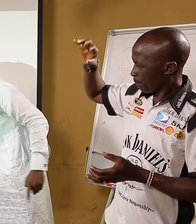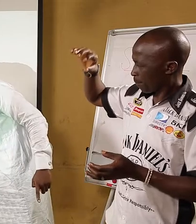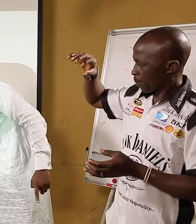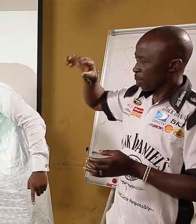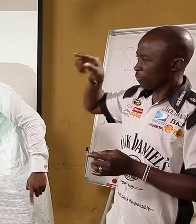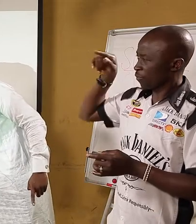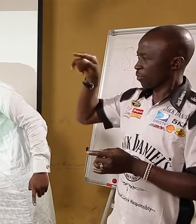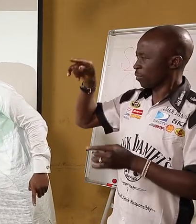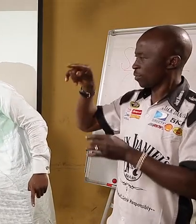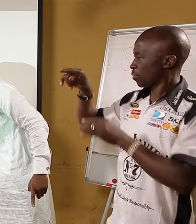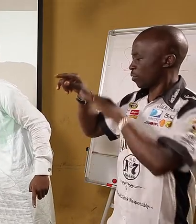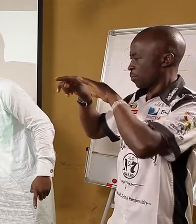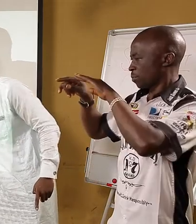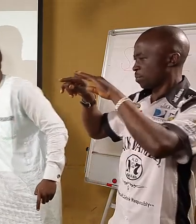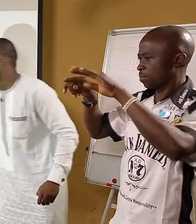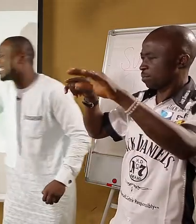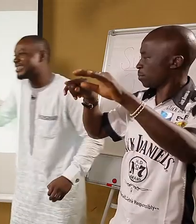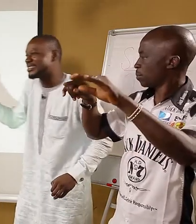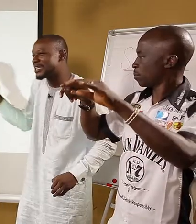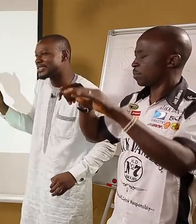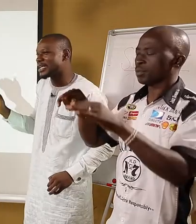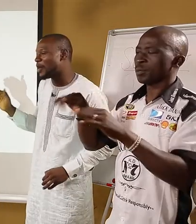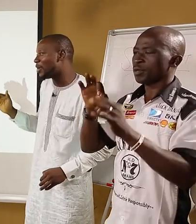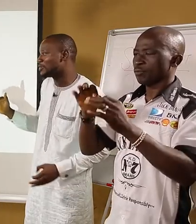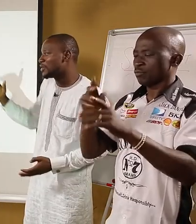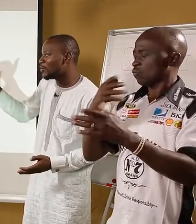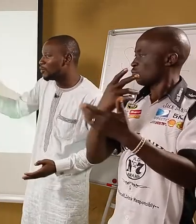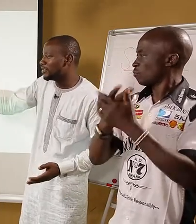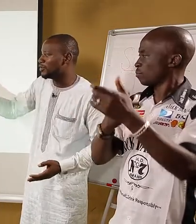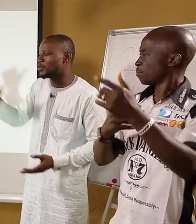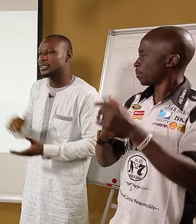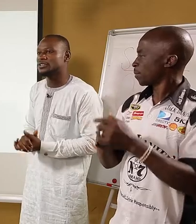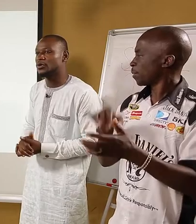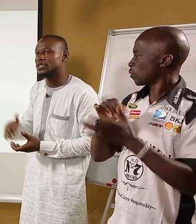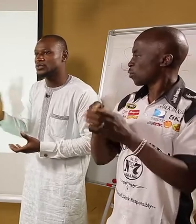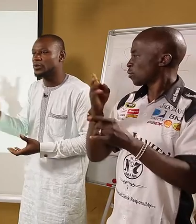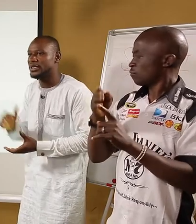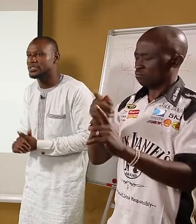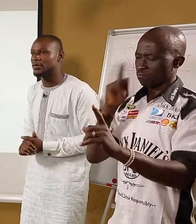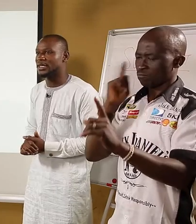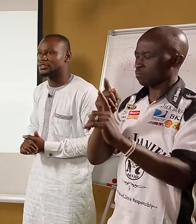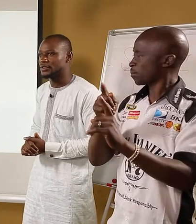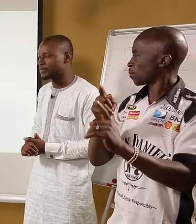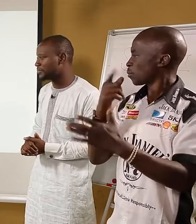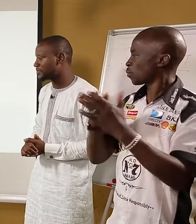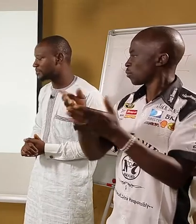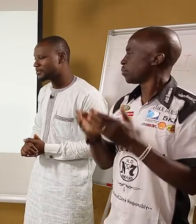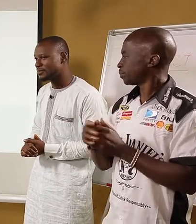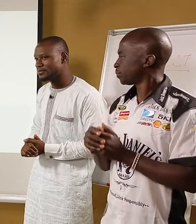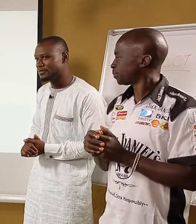the vertical axis, and that will give you the exact amount or the concentrate or the solubility of that